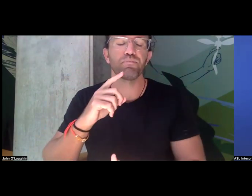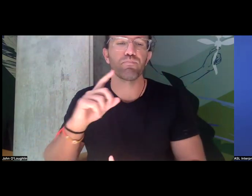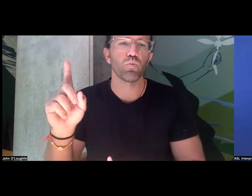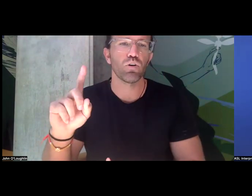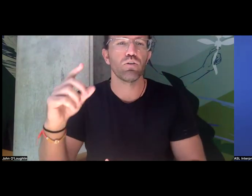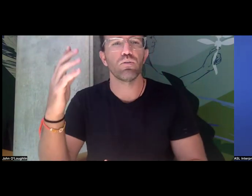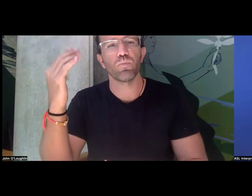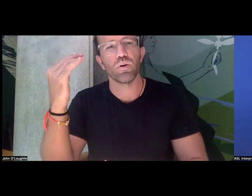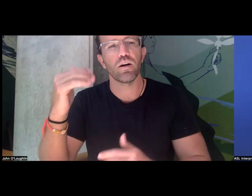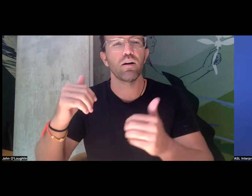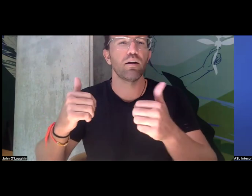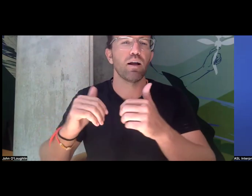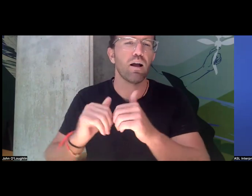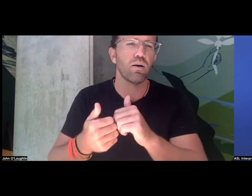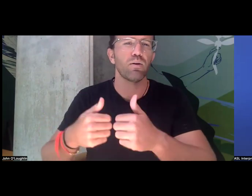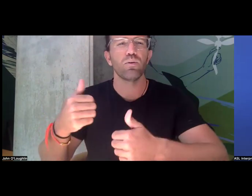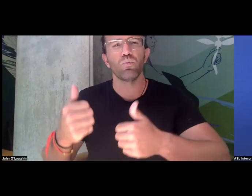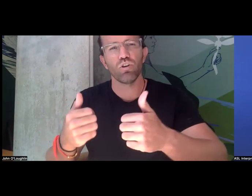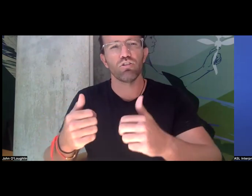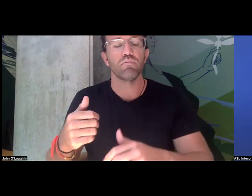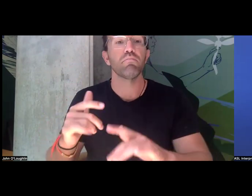WH questions, what, where,